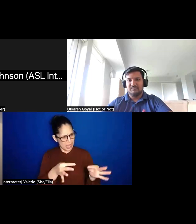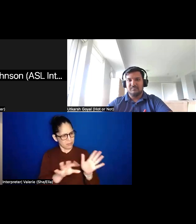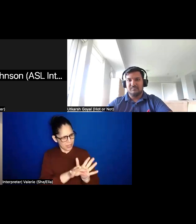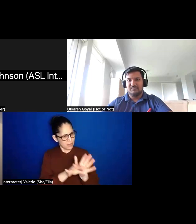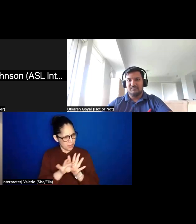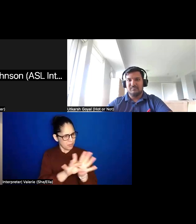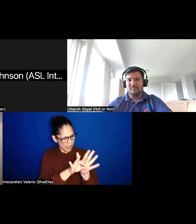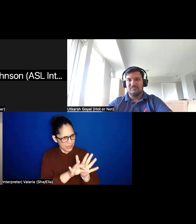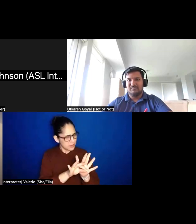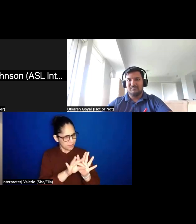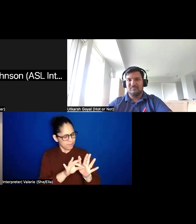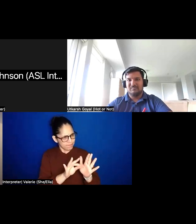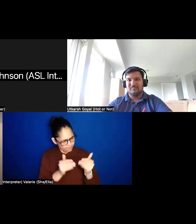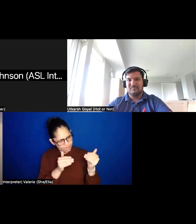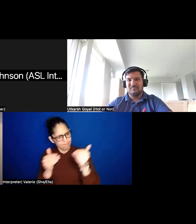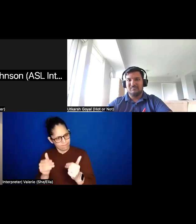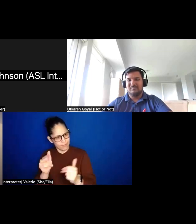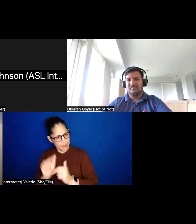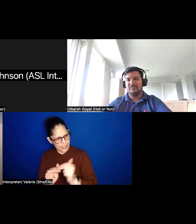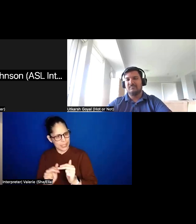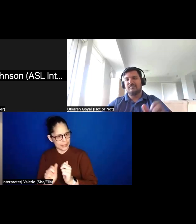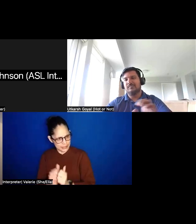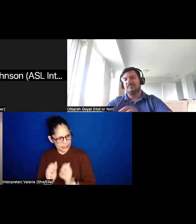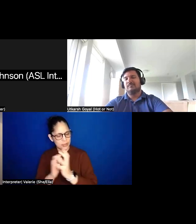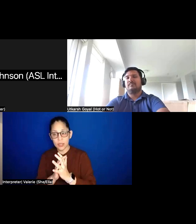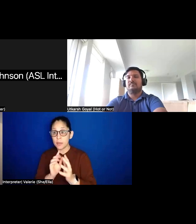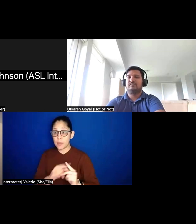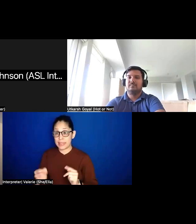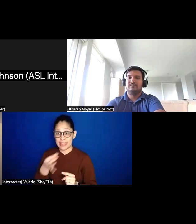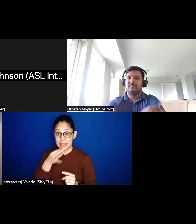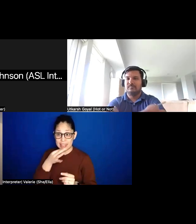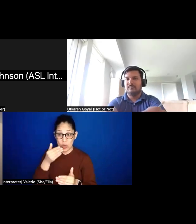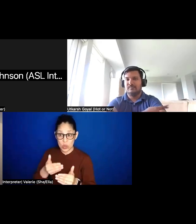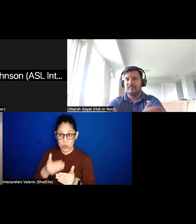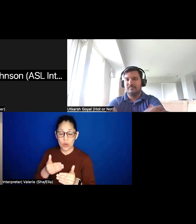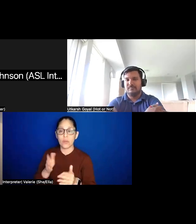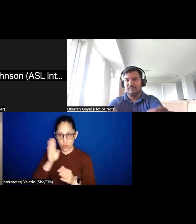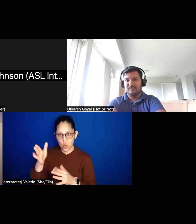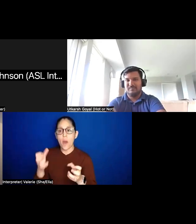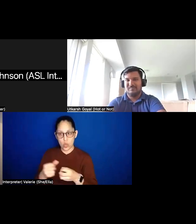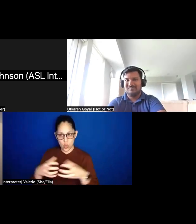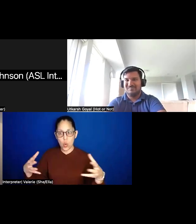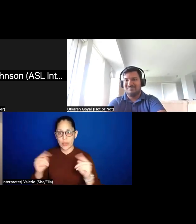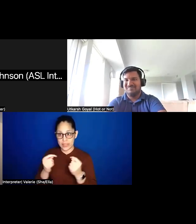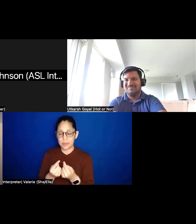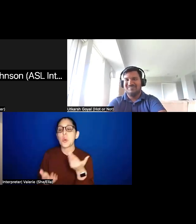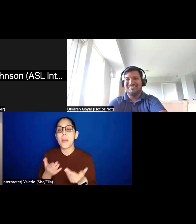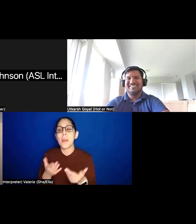with. But in the very near future, we will be looking to grow the team. Yeah. So maybe ask again